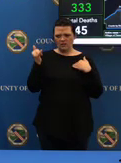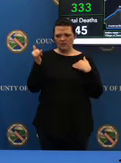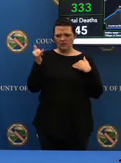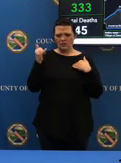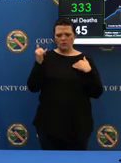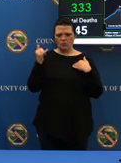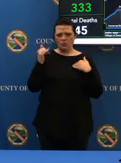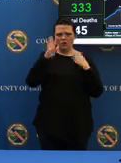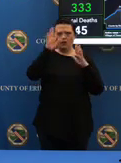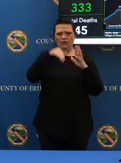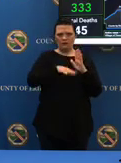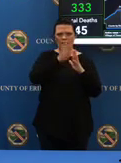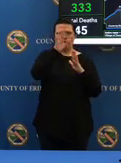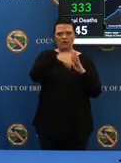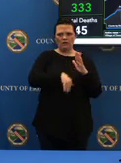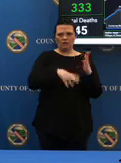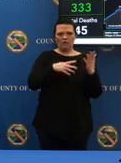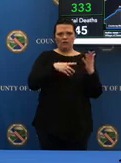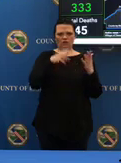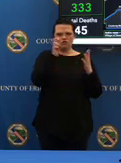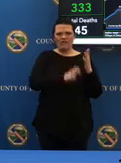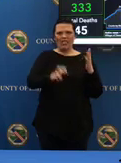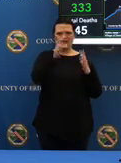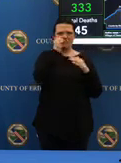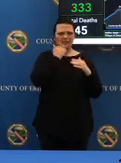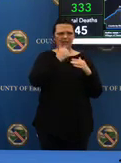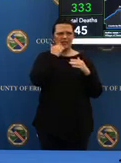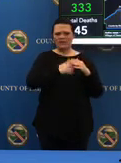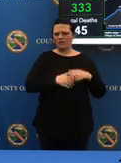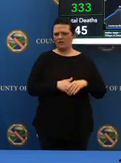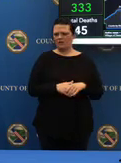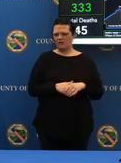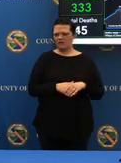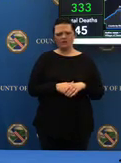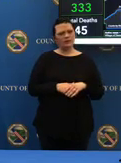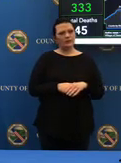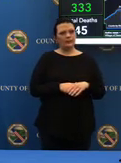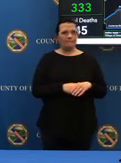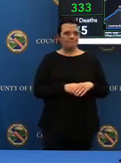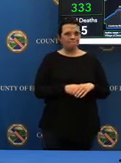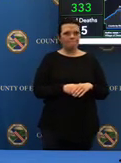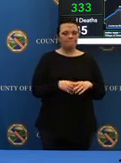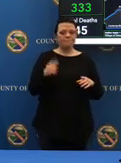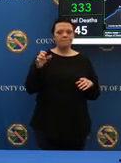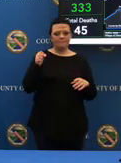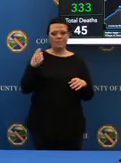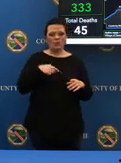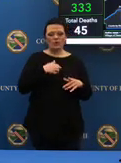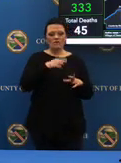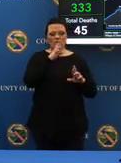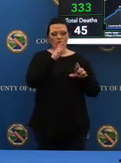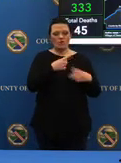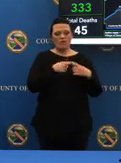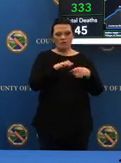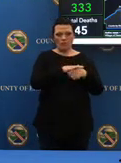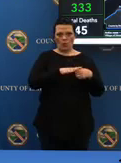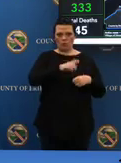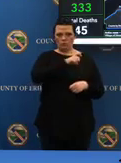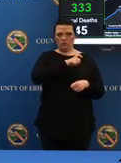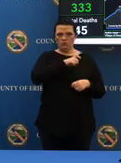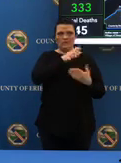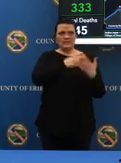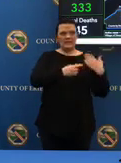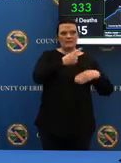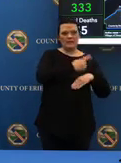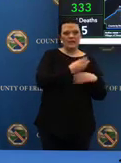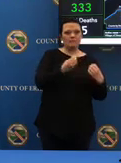fluctuation of county residents traveling from day to day? Yes, we've certainly gotten reports from local law enforcement, though, that there are some days